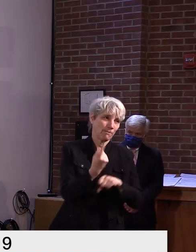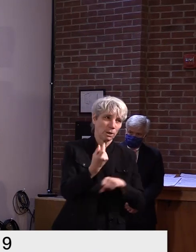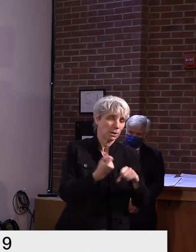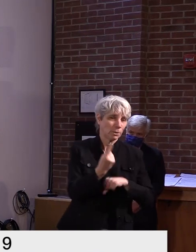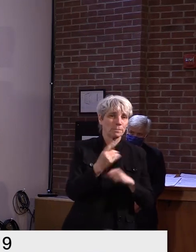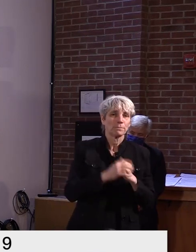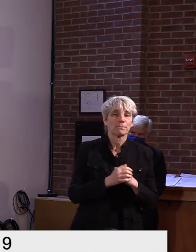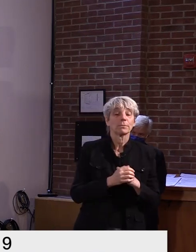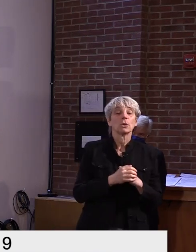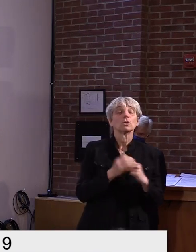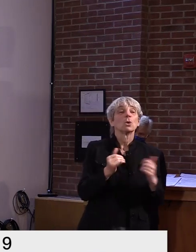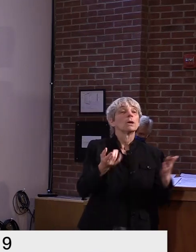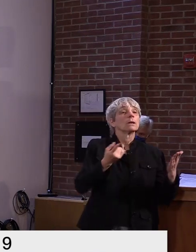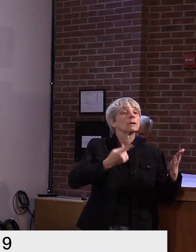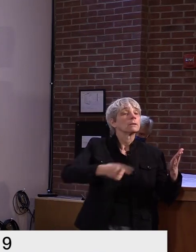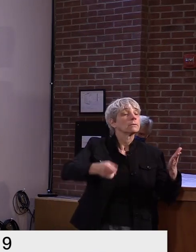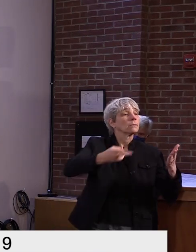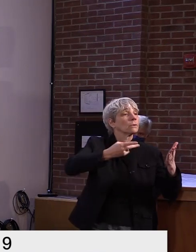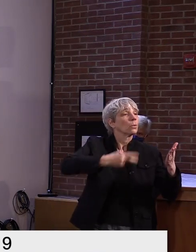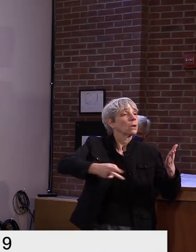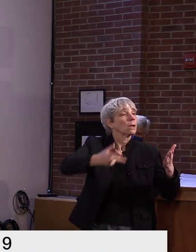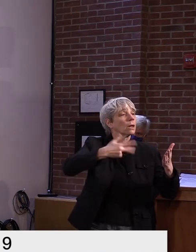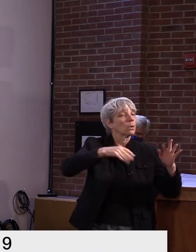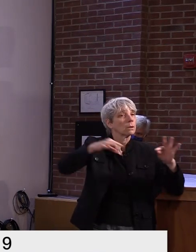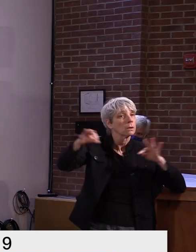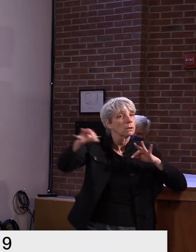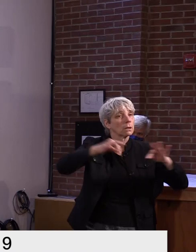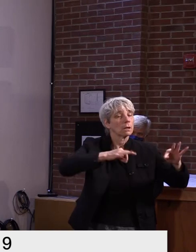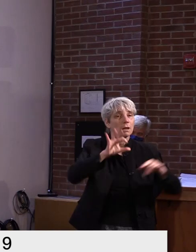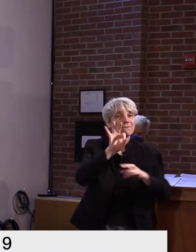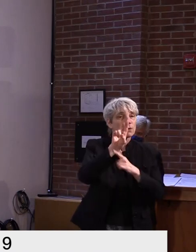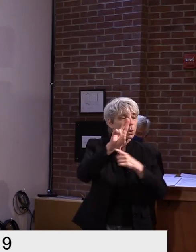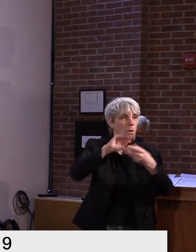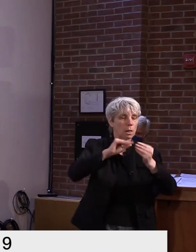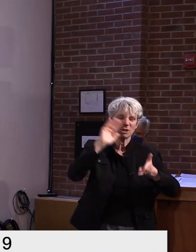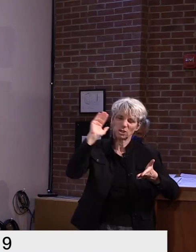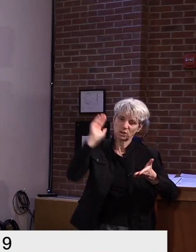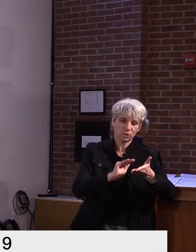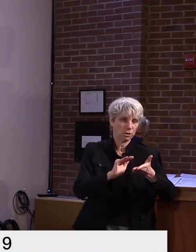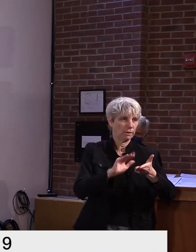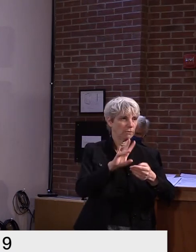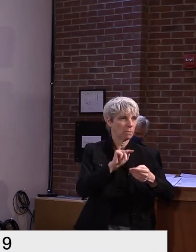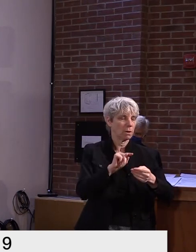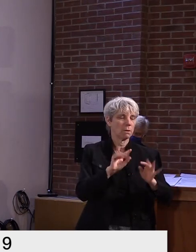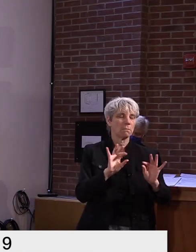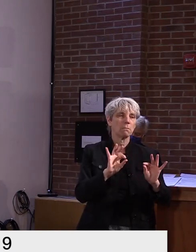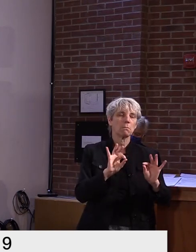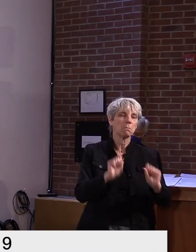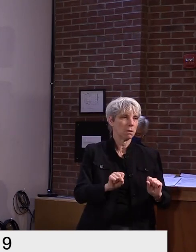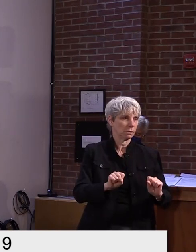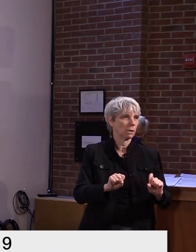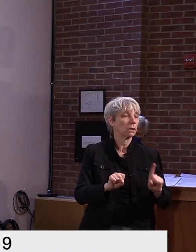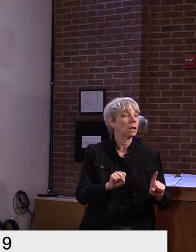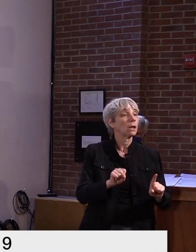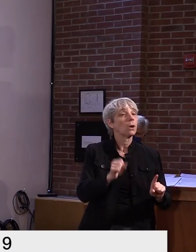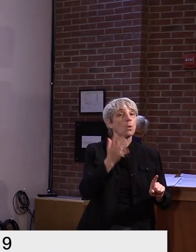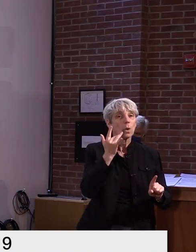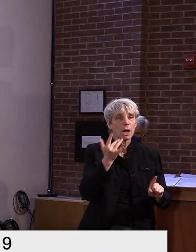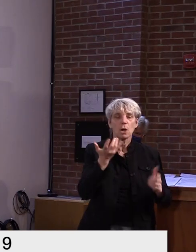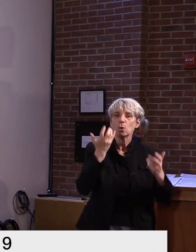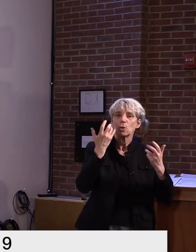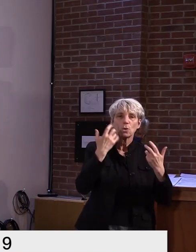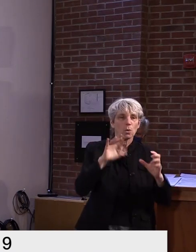weeks the great importance of keeping the rate of flu in Vermont as low as possible to ensure that we don't face